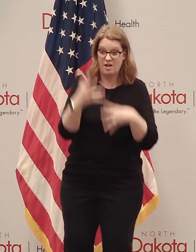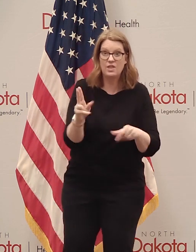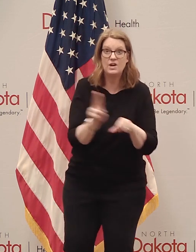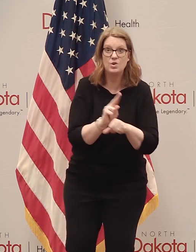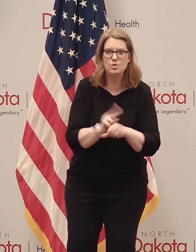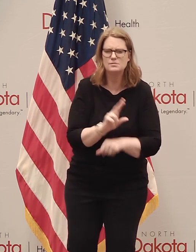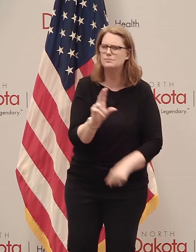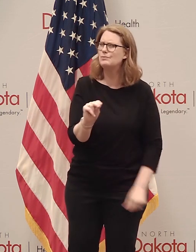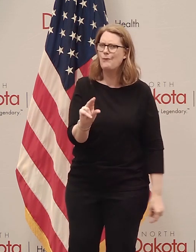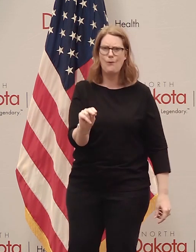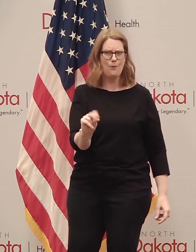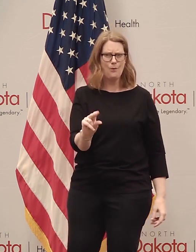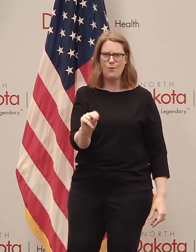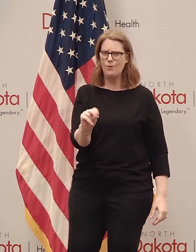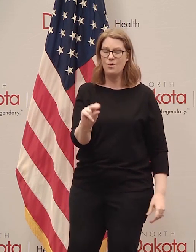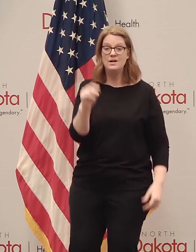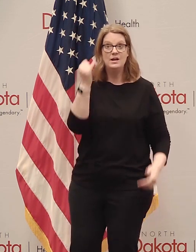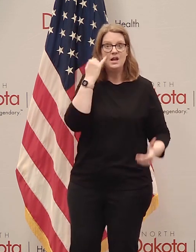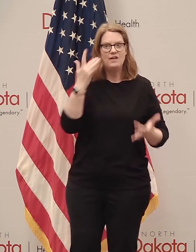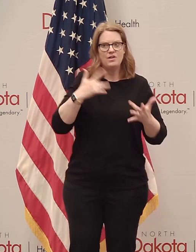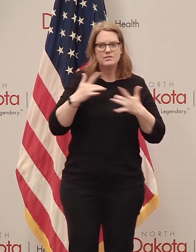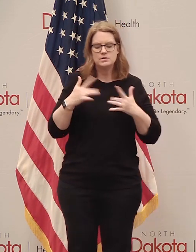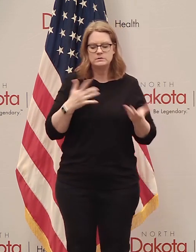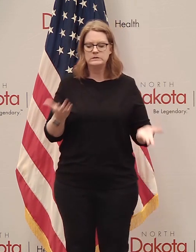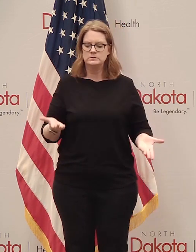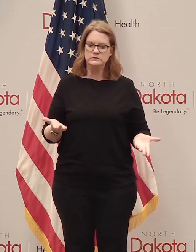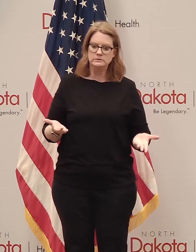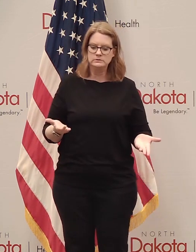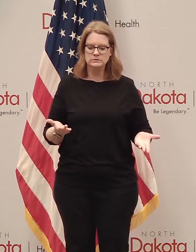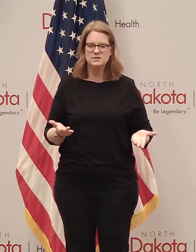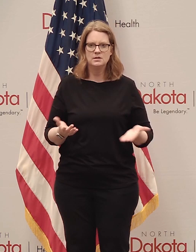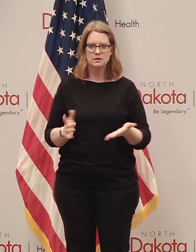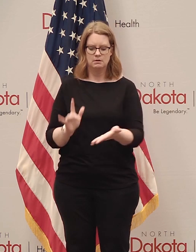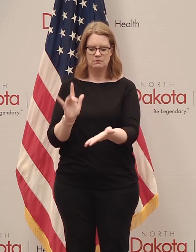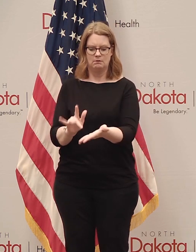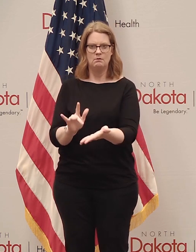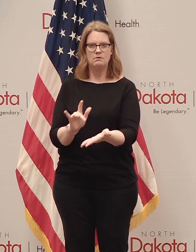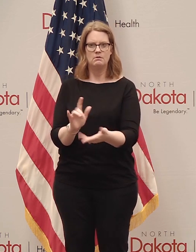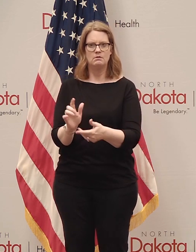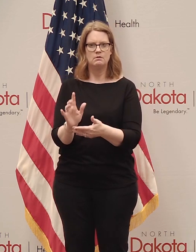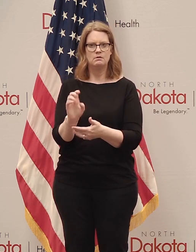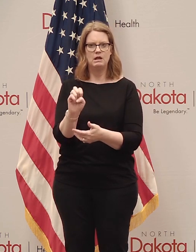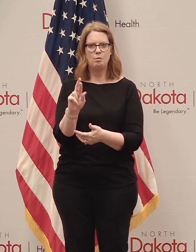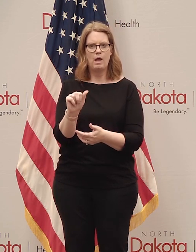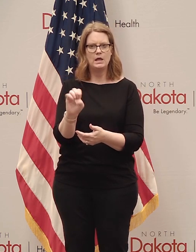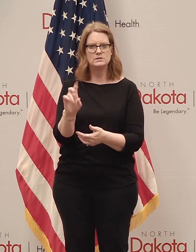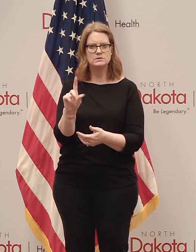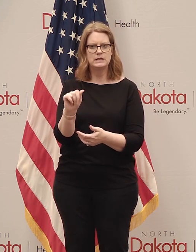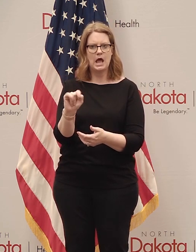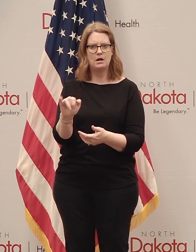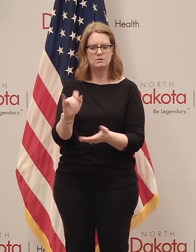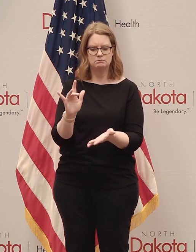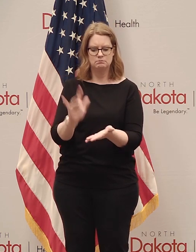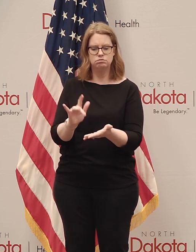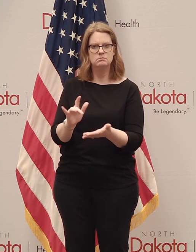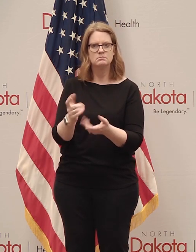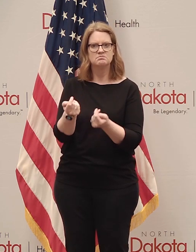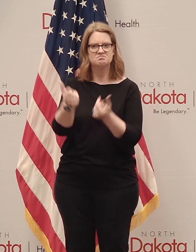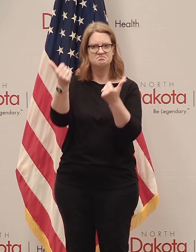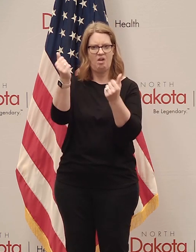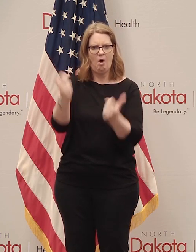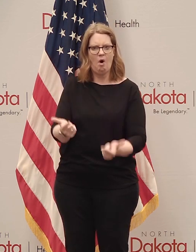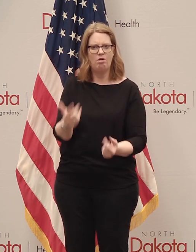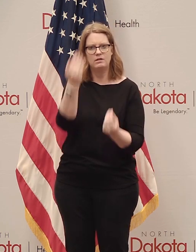any point in time, you can push the erase data button on your Care 19 screen. It'll erase all of your